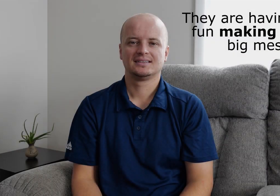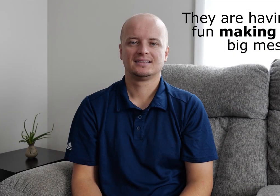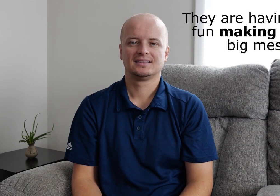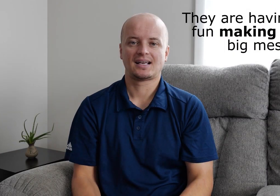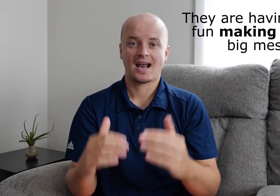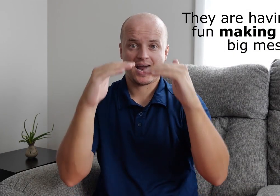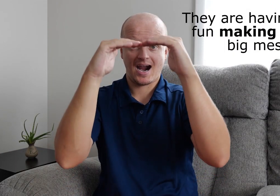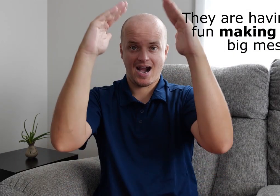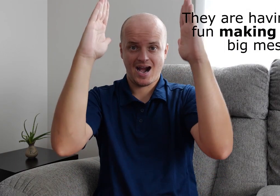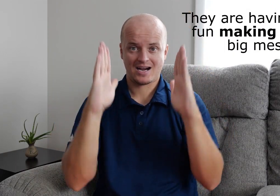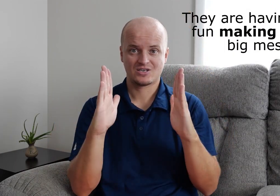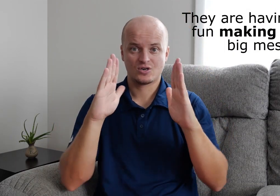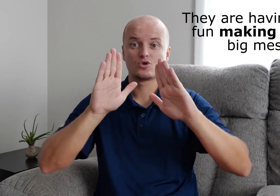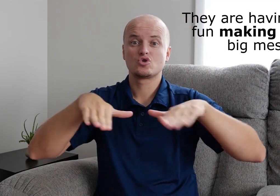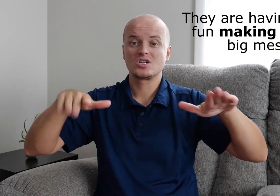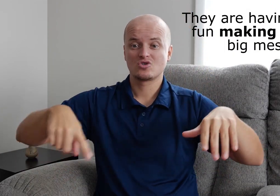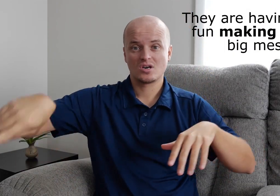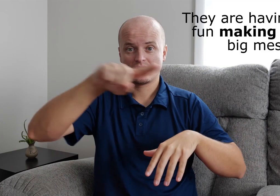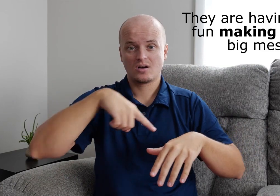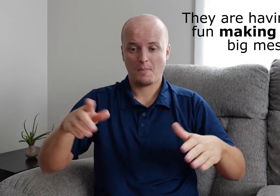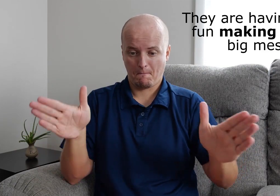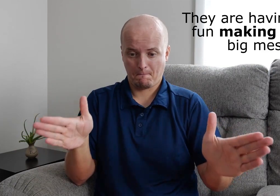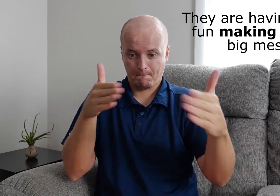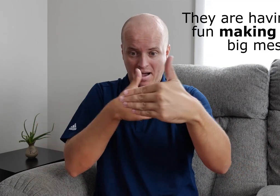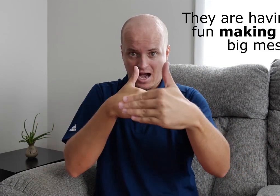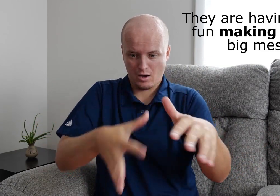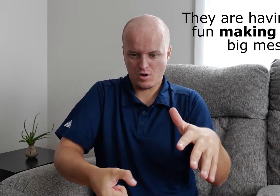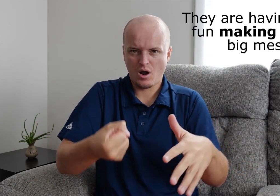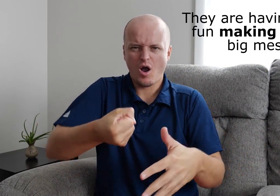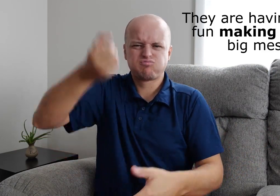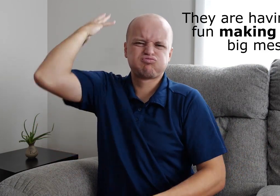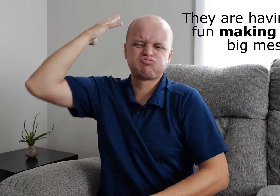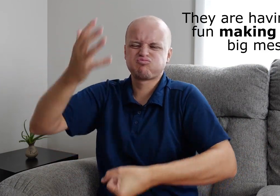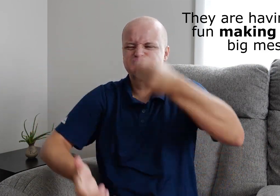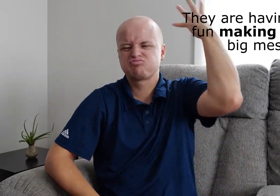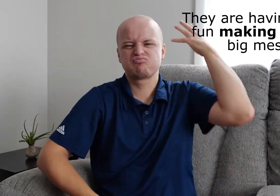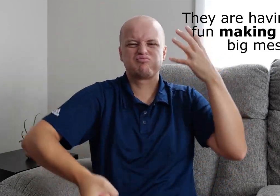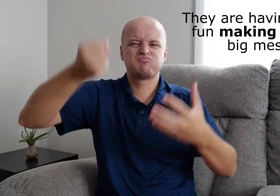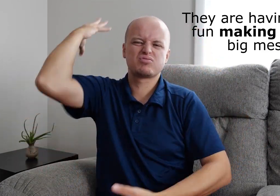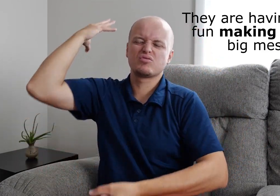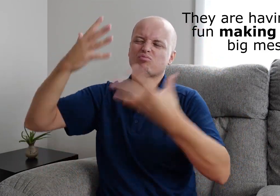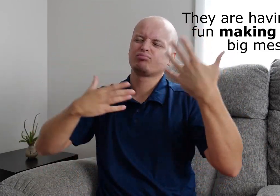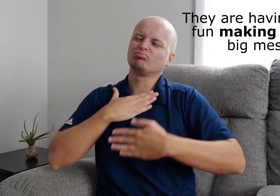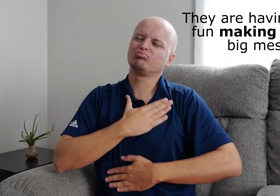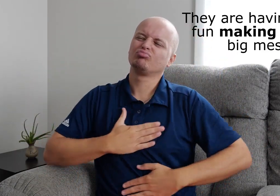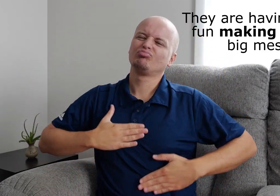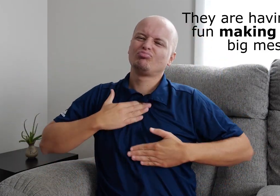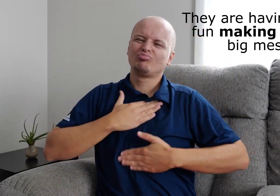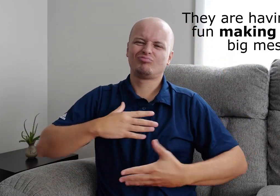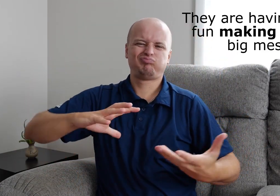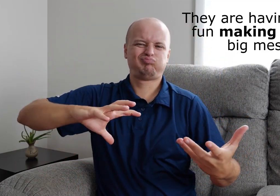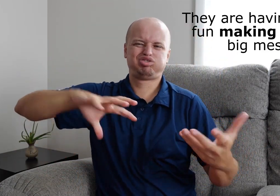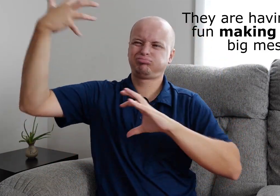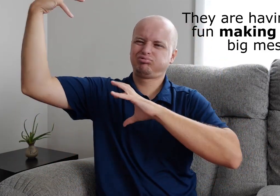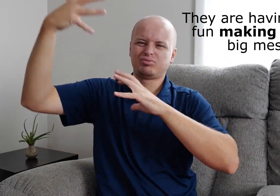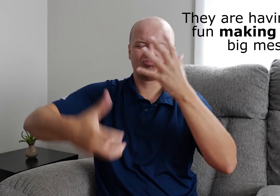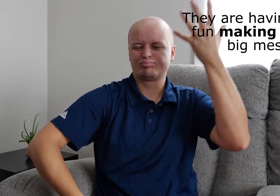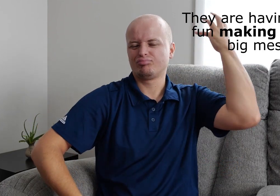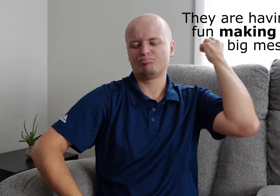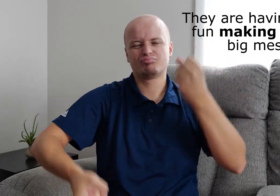In the house the children have a box. They are throwing around the contents of the box and having so much fun